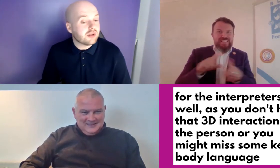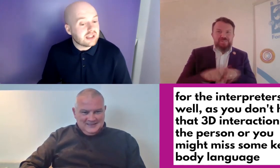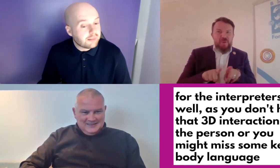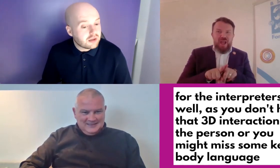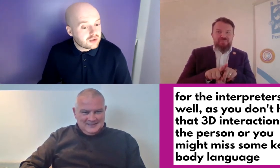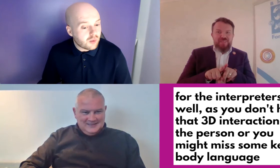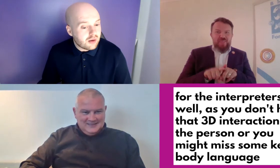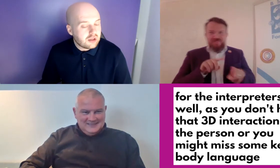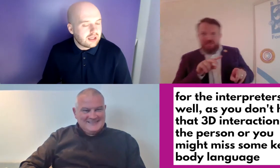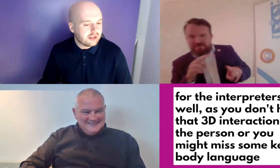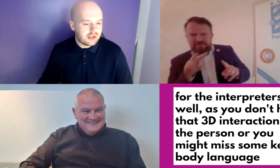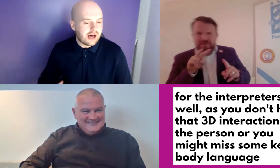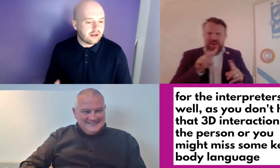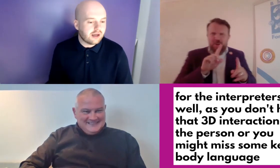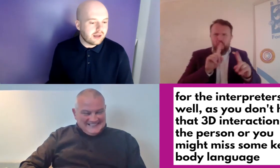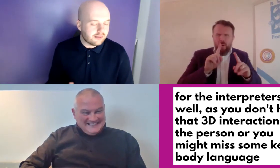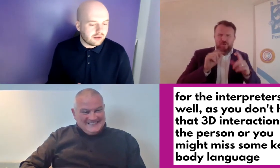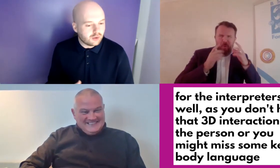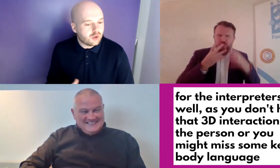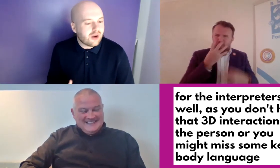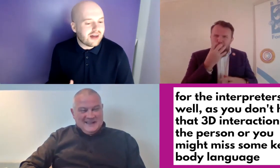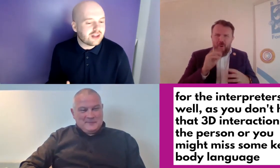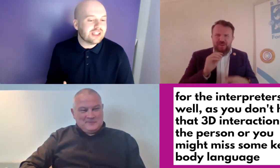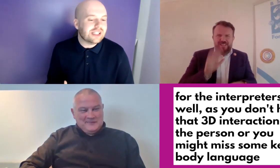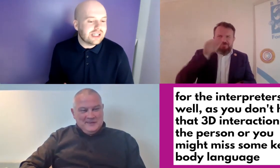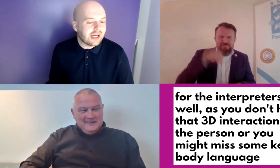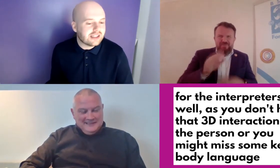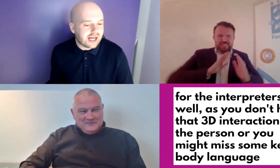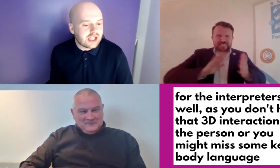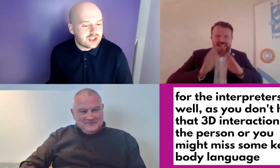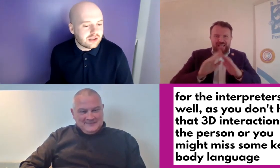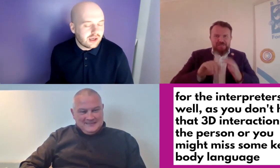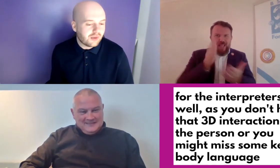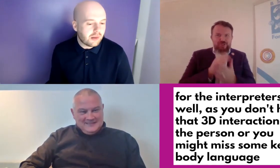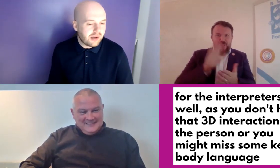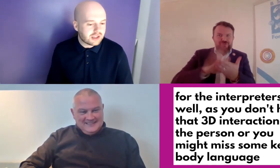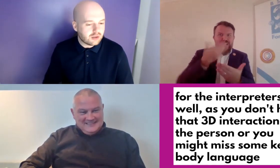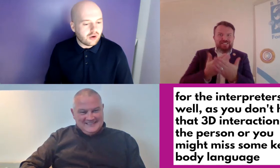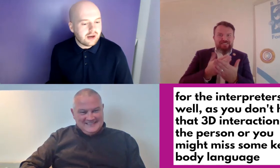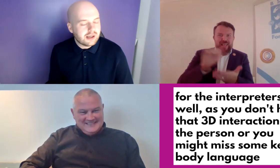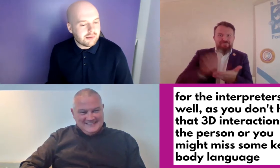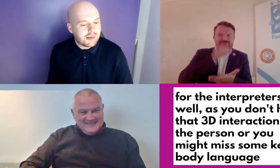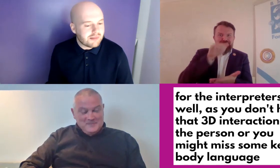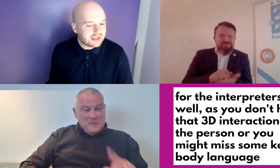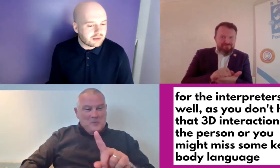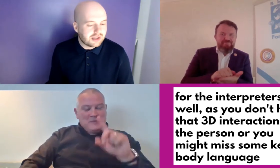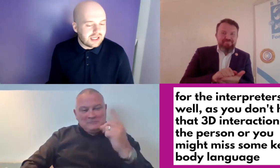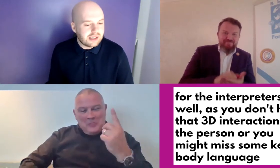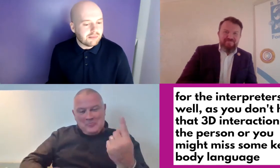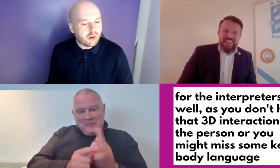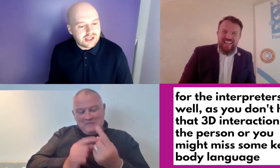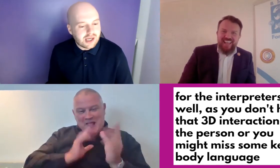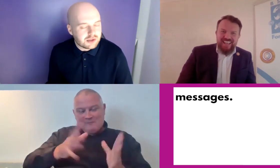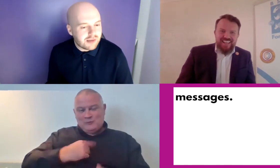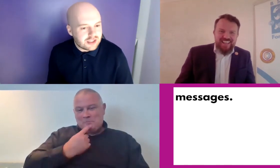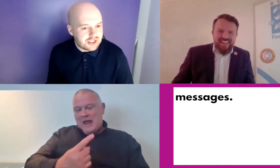for the interpreters as well. There's that, you don't have that 3D interaction with the person, or you might miss some key